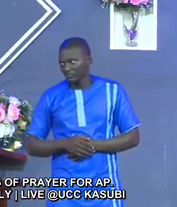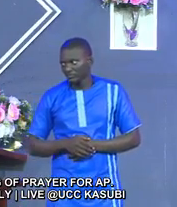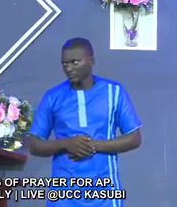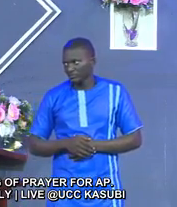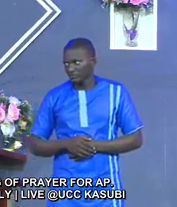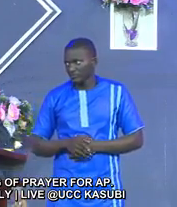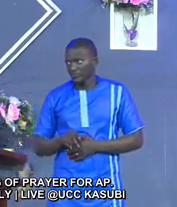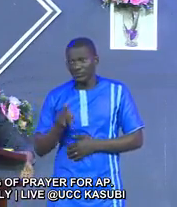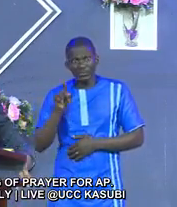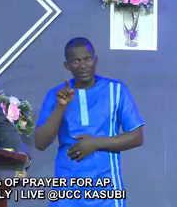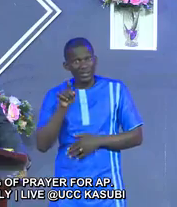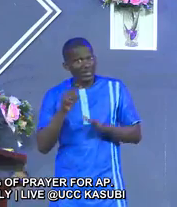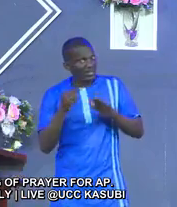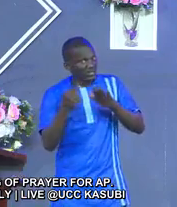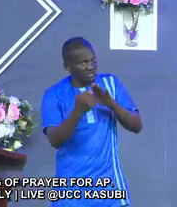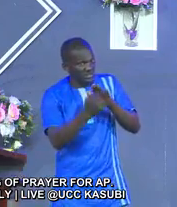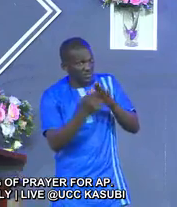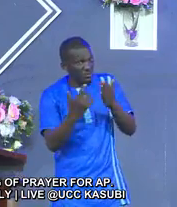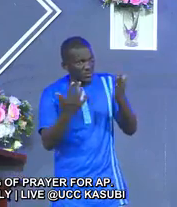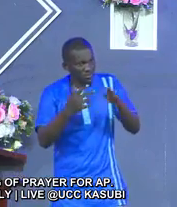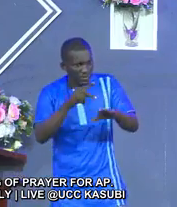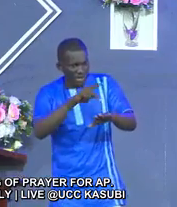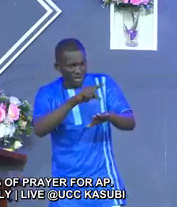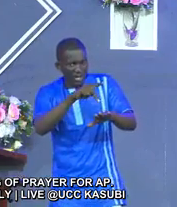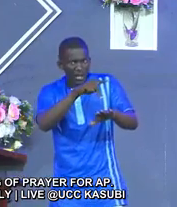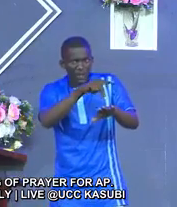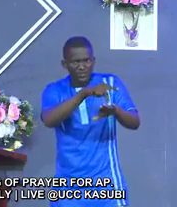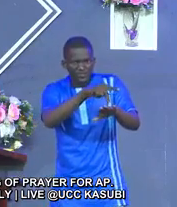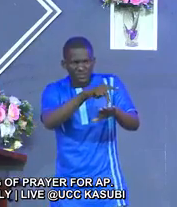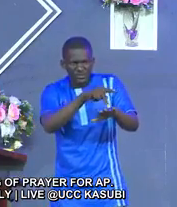It's a situation where Peter was held.